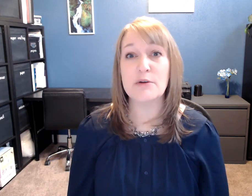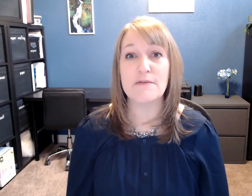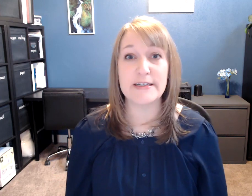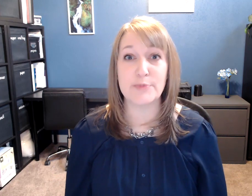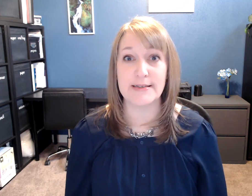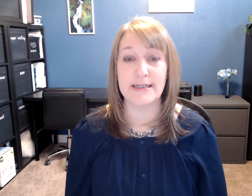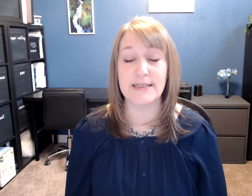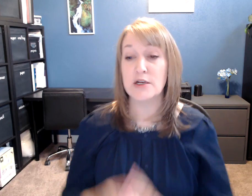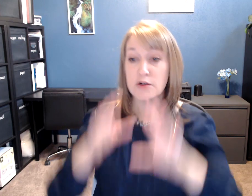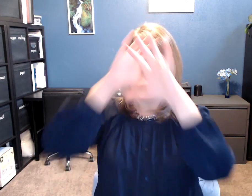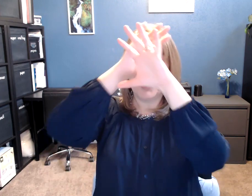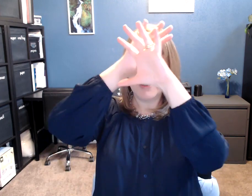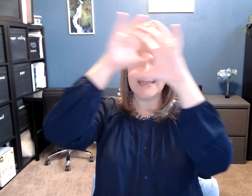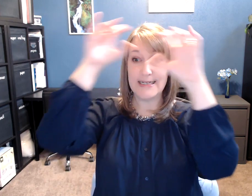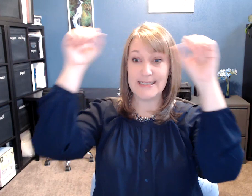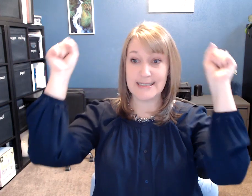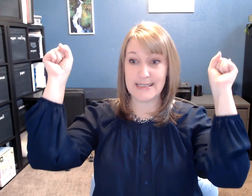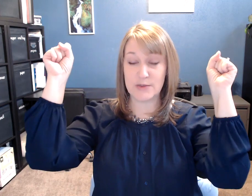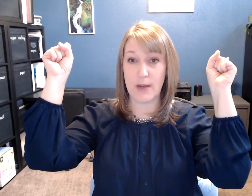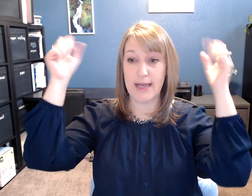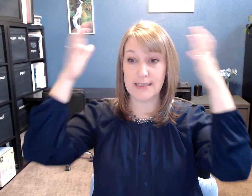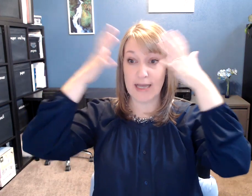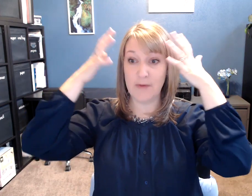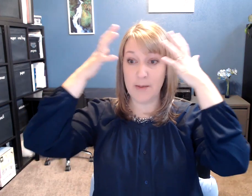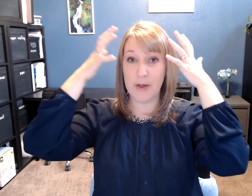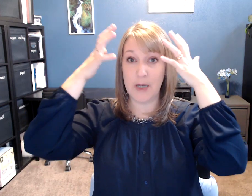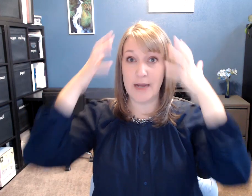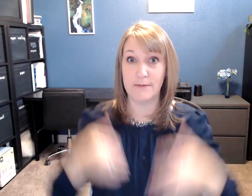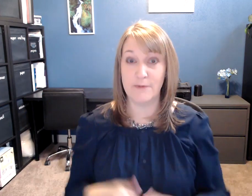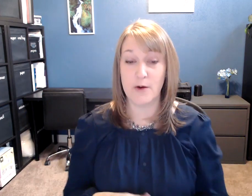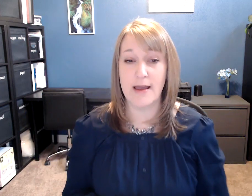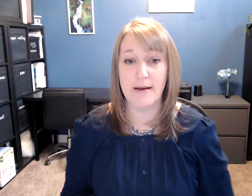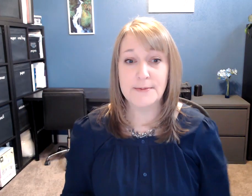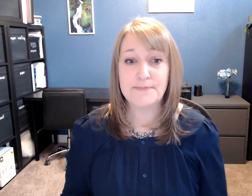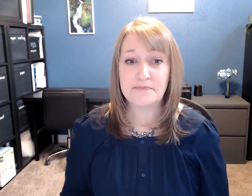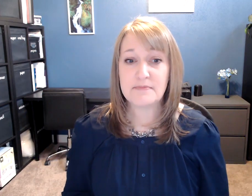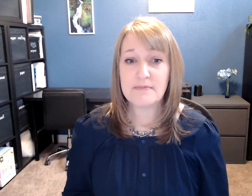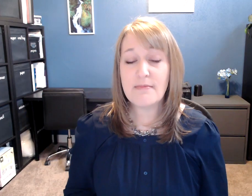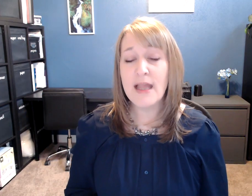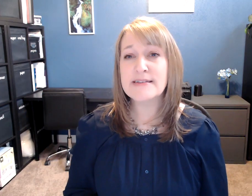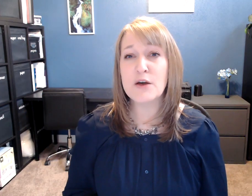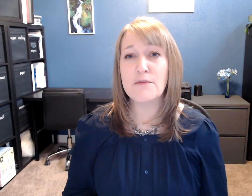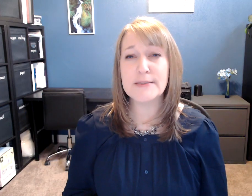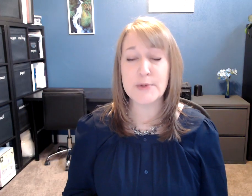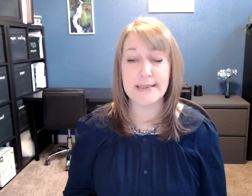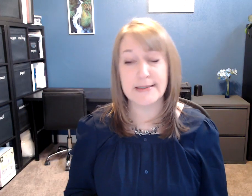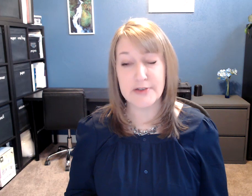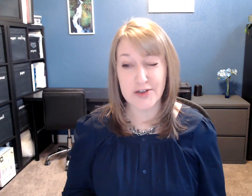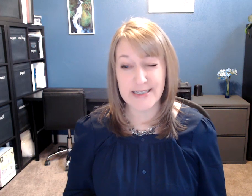with vice president. So president is this way. It's kind of up here at your forehead. And so vice president starts